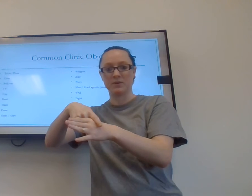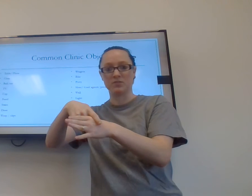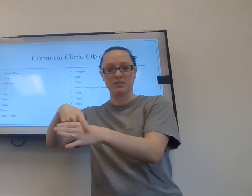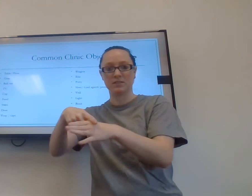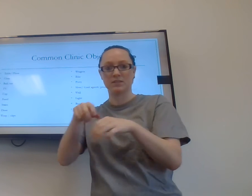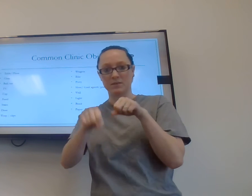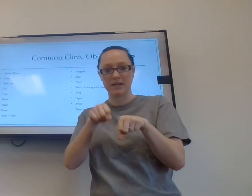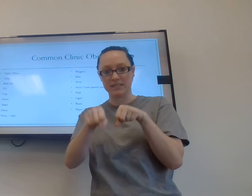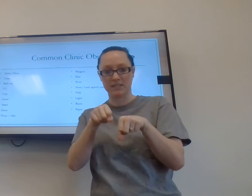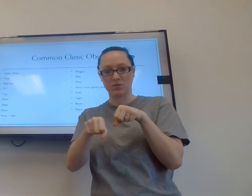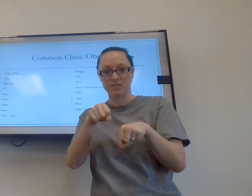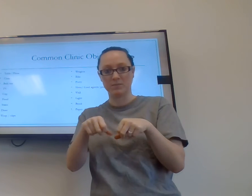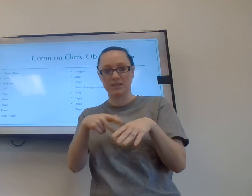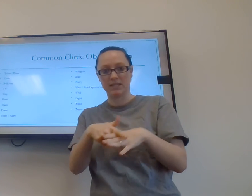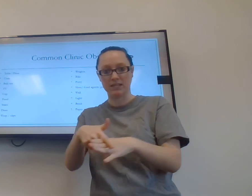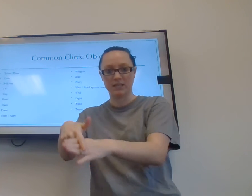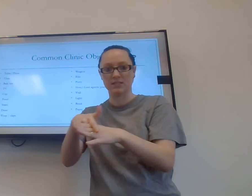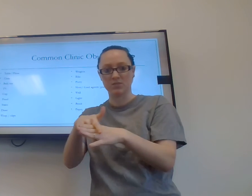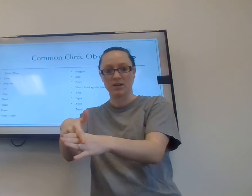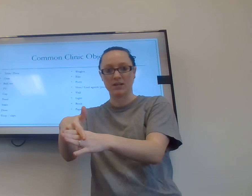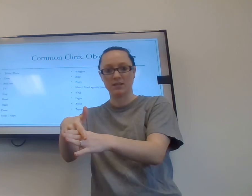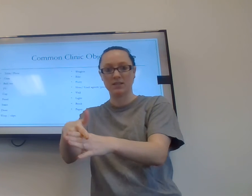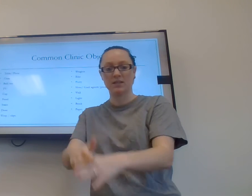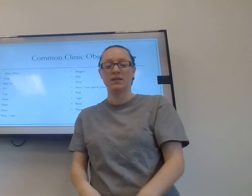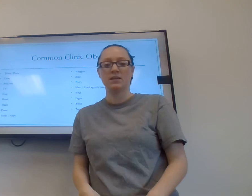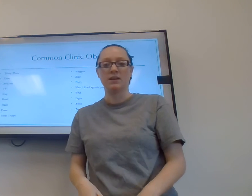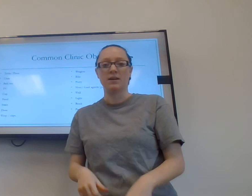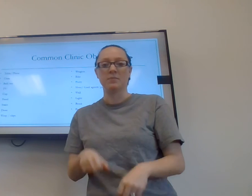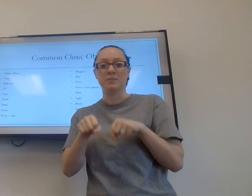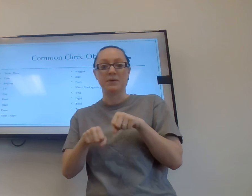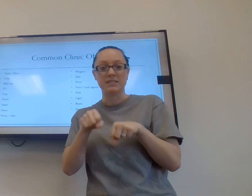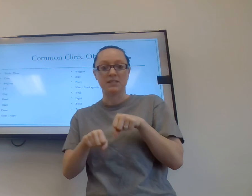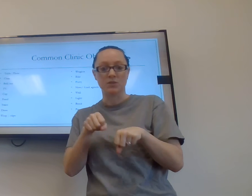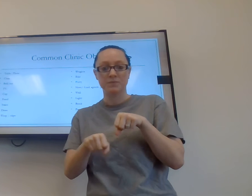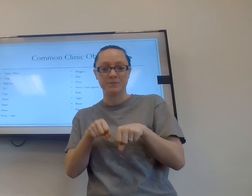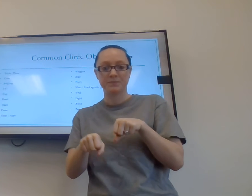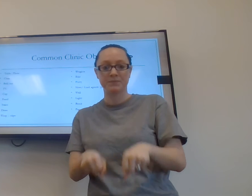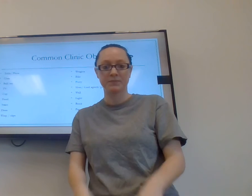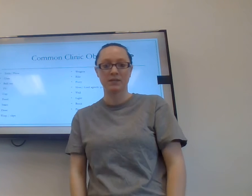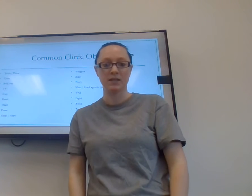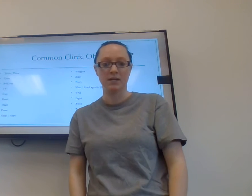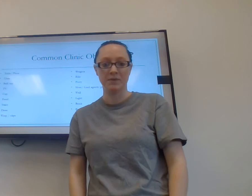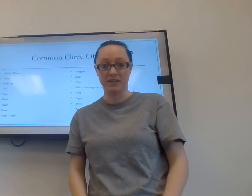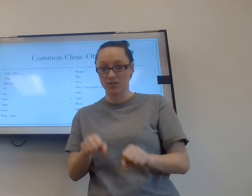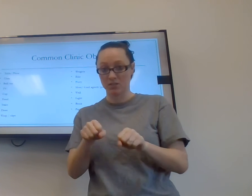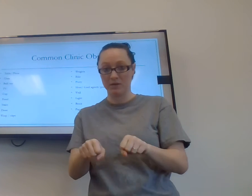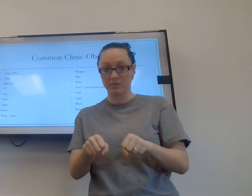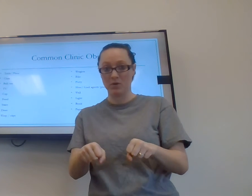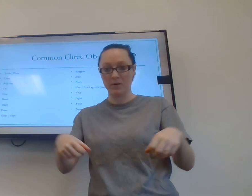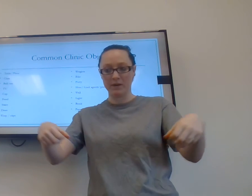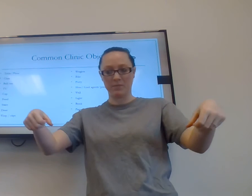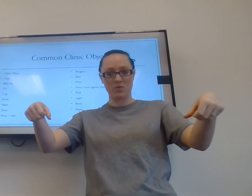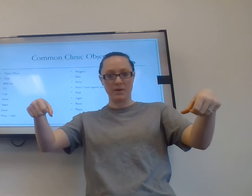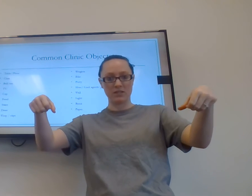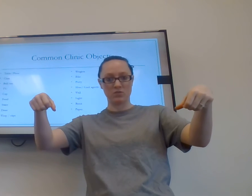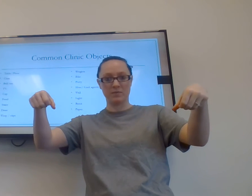person. Bicycle is the beginning, and this is ride. But bicycle, it can also be for motorbike, but motorbike's normally